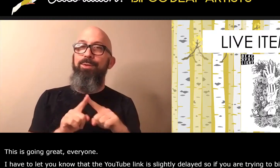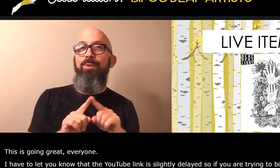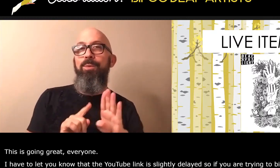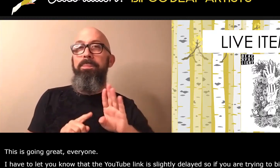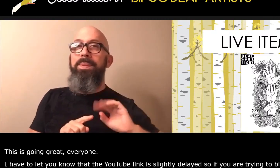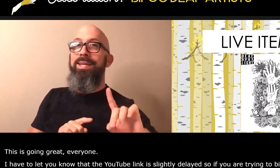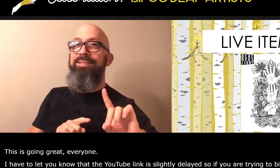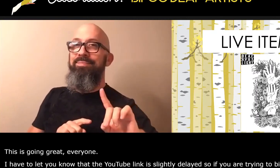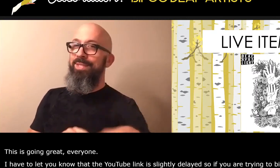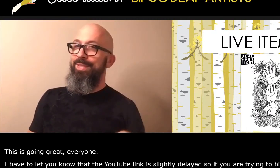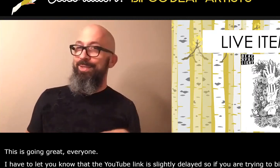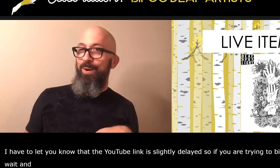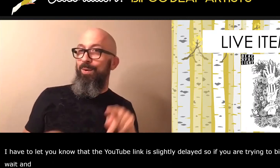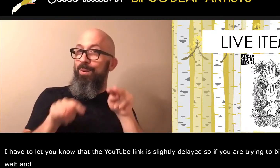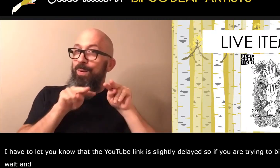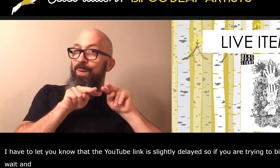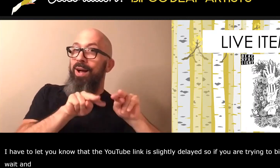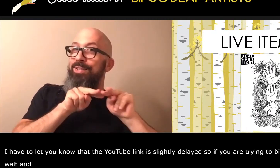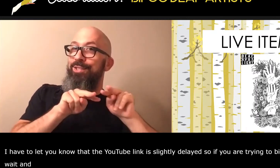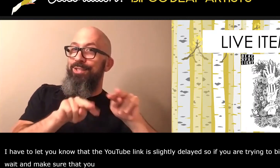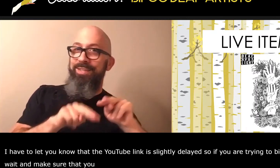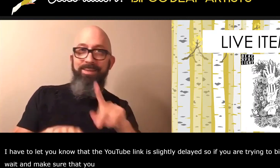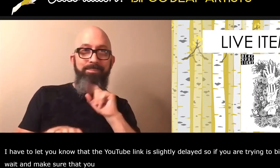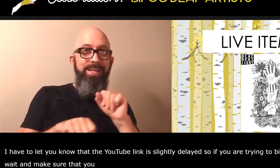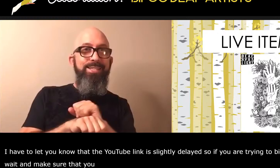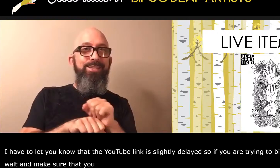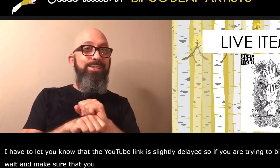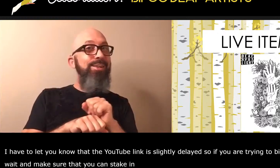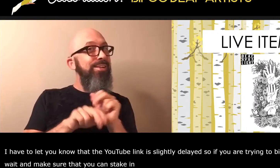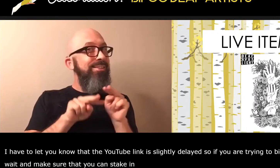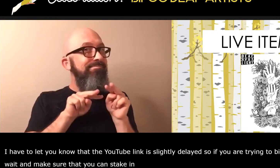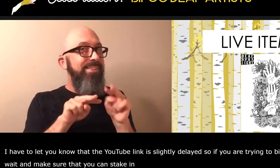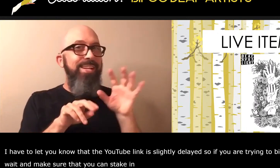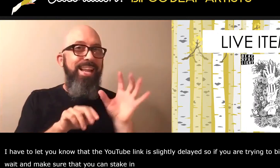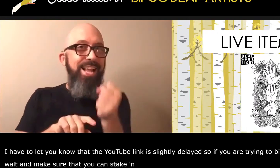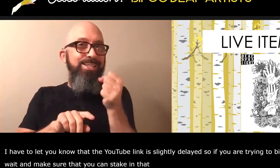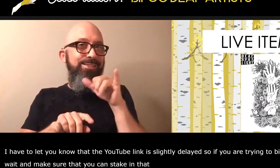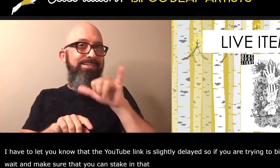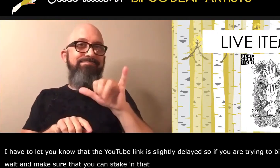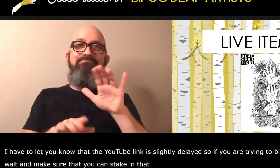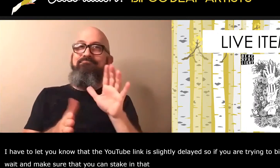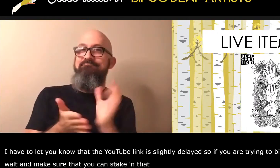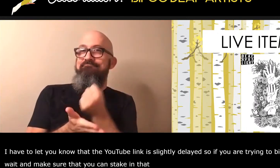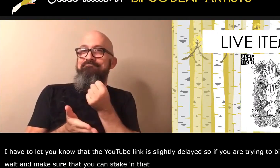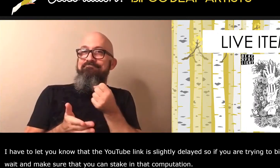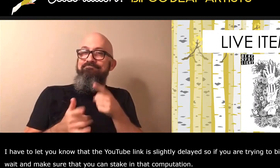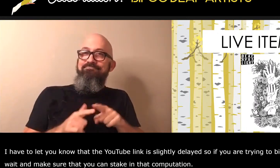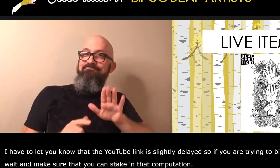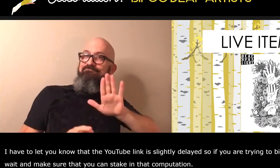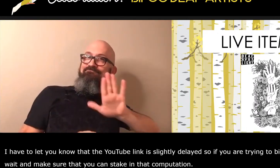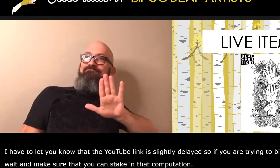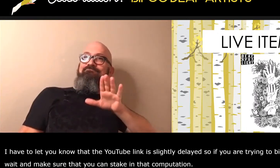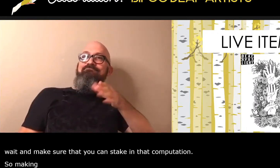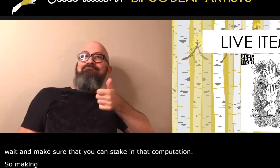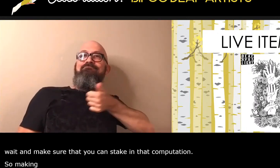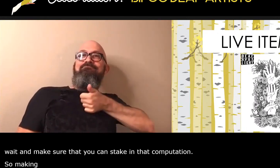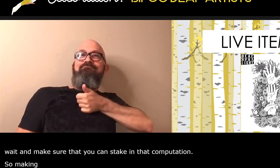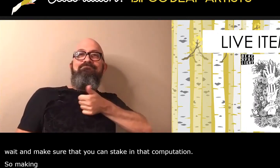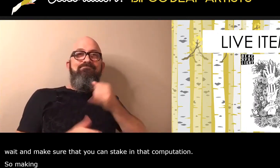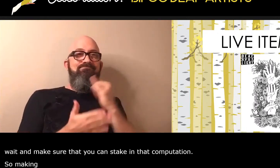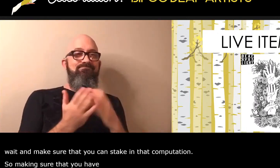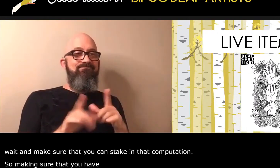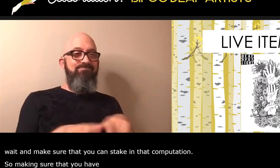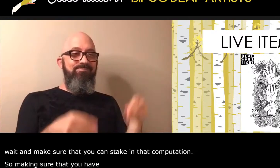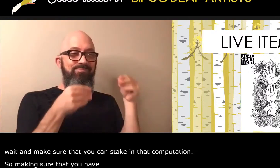wait and make sure that you can stay in that competition. So making sure that you have the opportunity to get